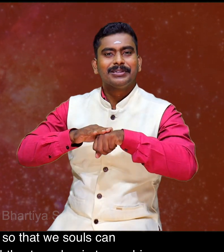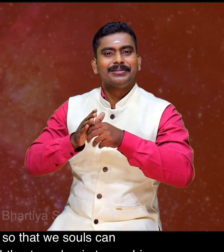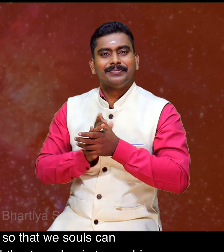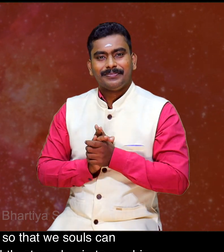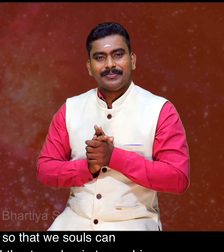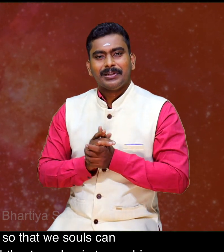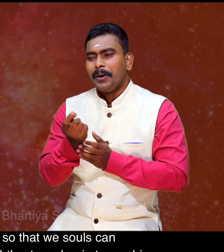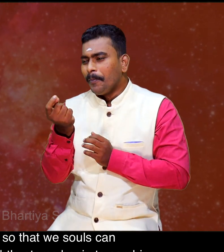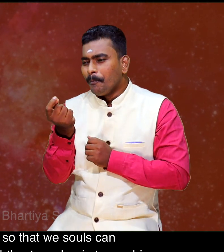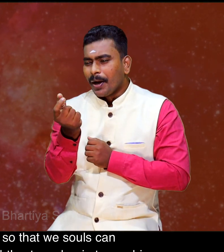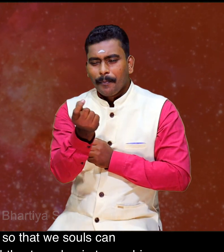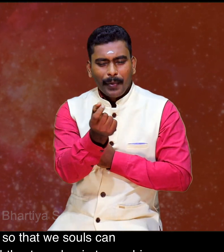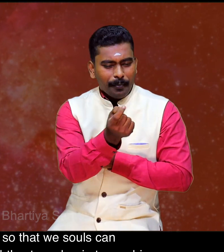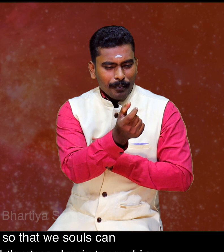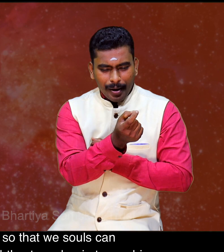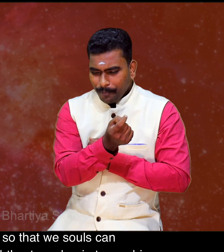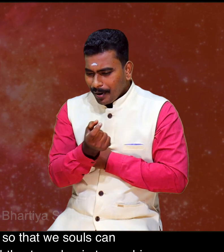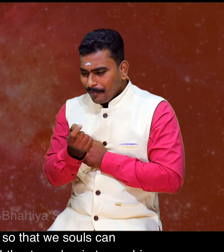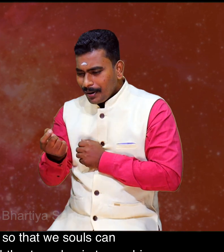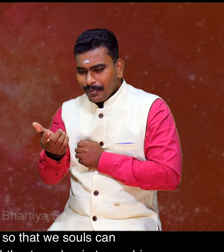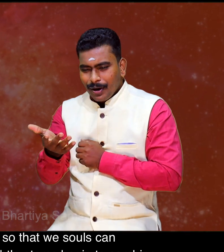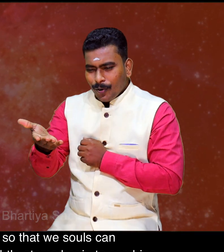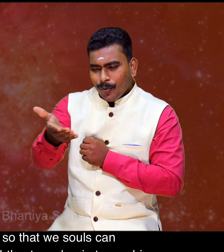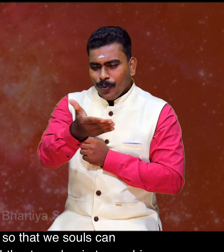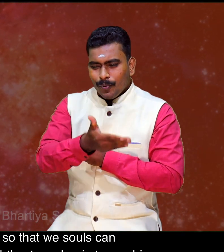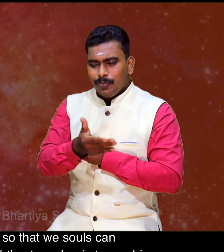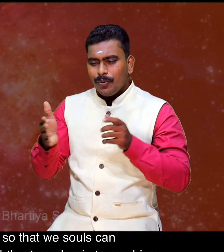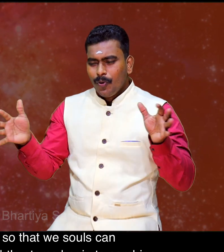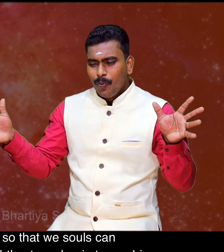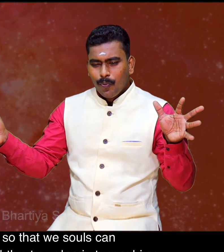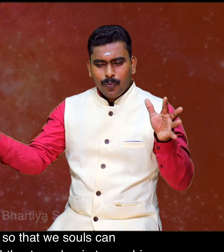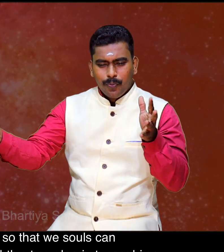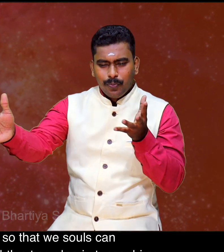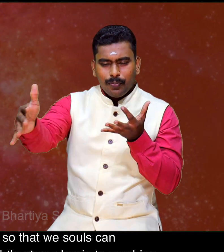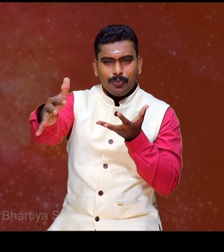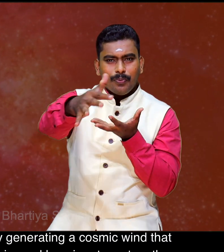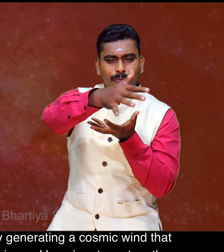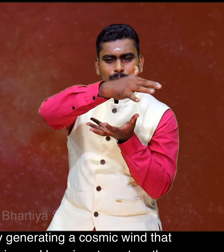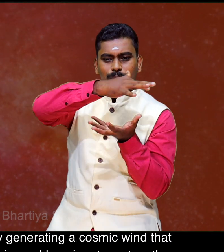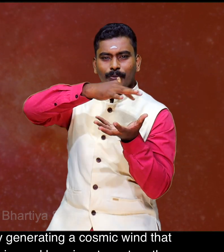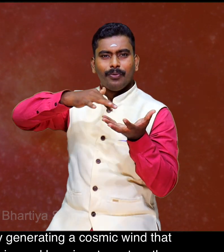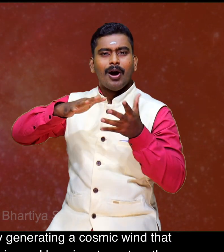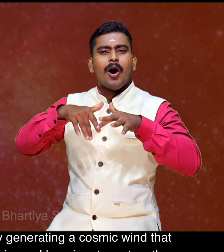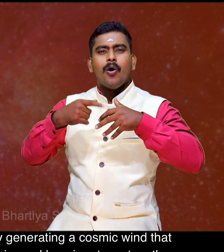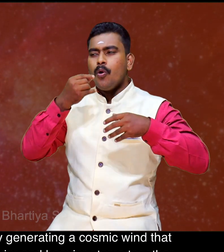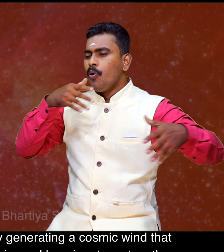and solidity. Very subtle atoms begin to combine, eventually generating